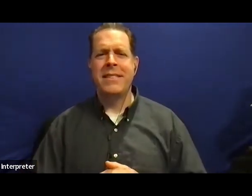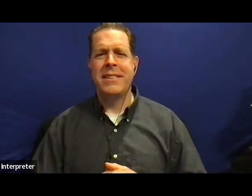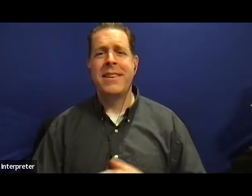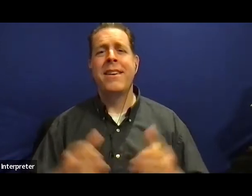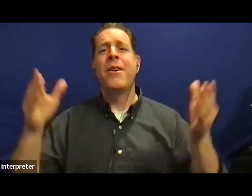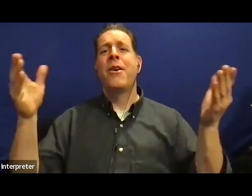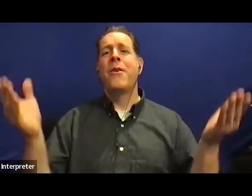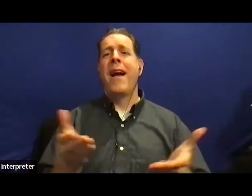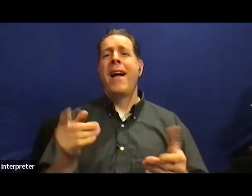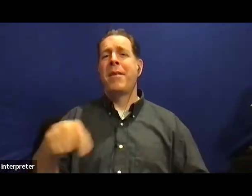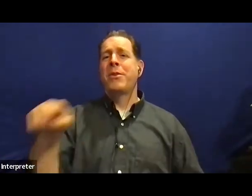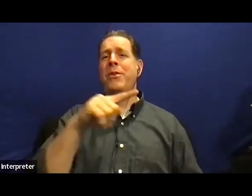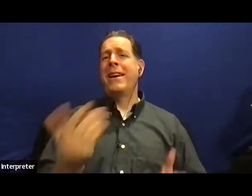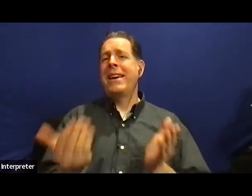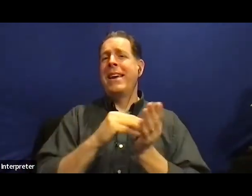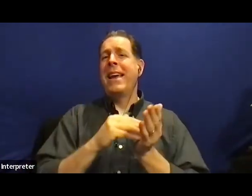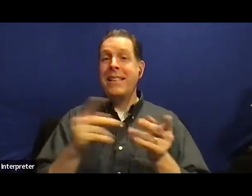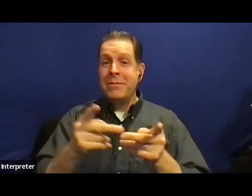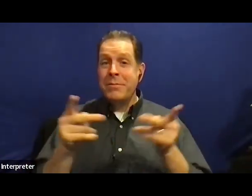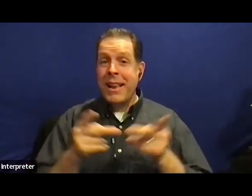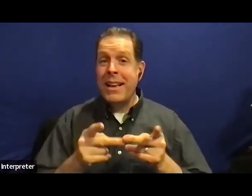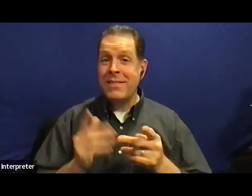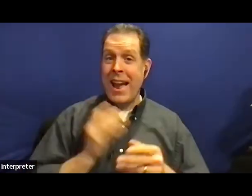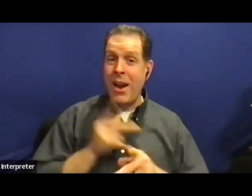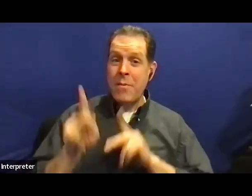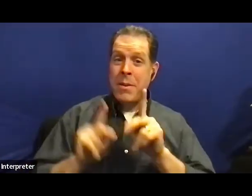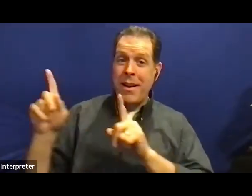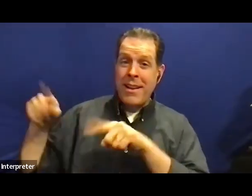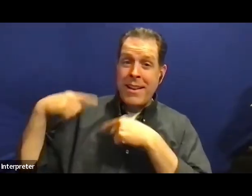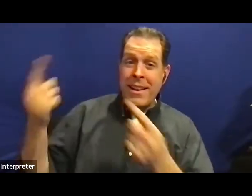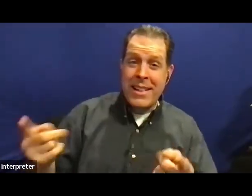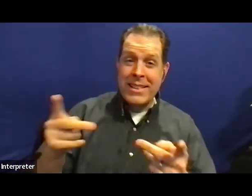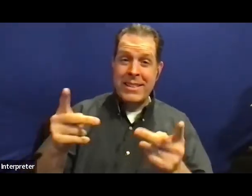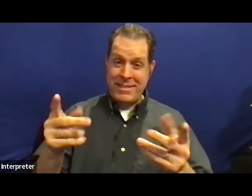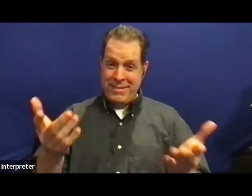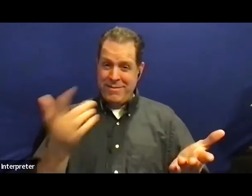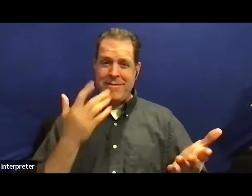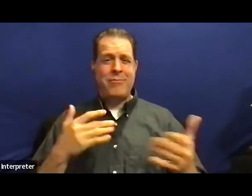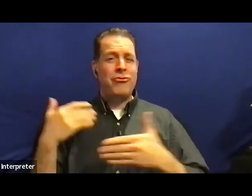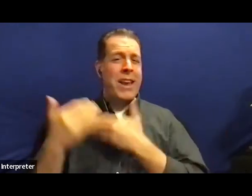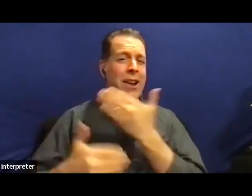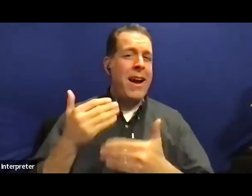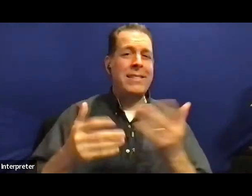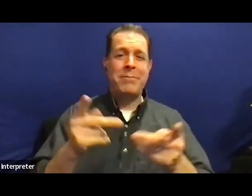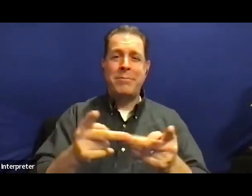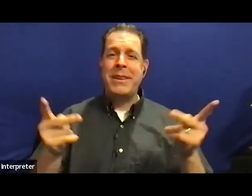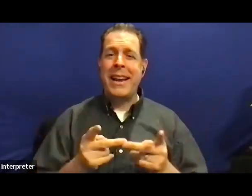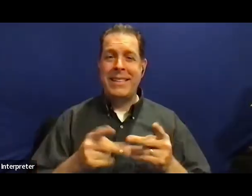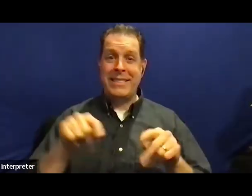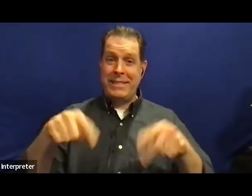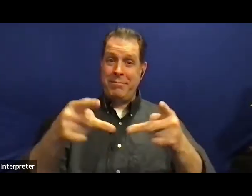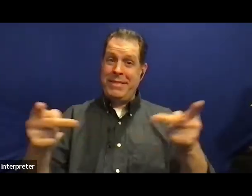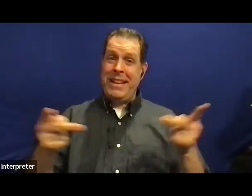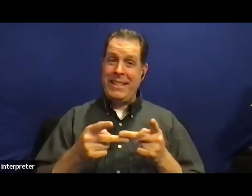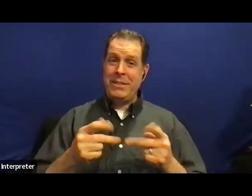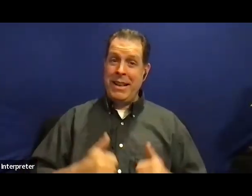welcome you again to this place of our people, this place of generosity, this place that we